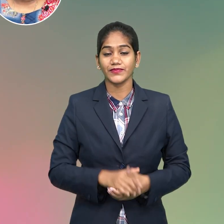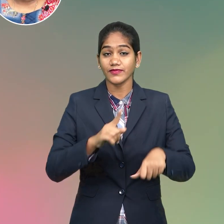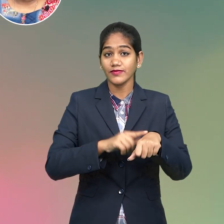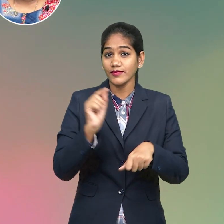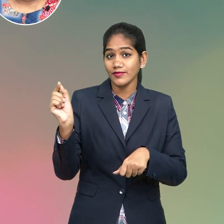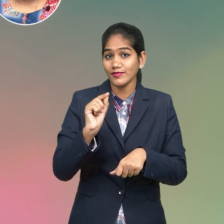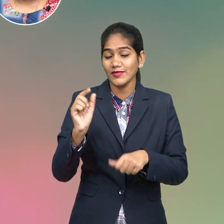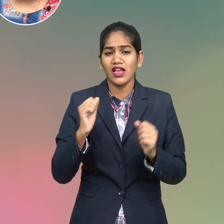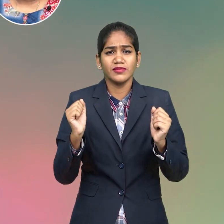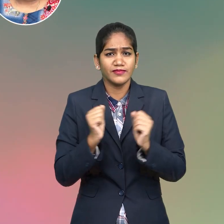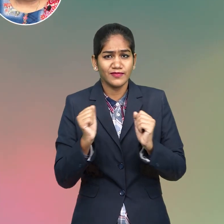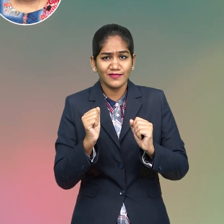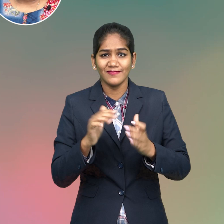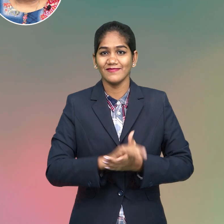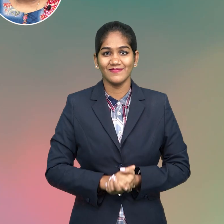During winter,